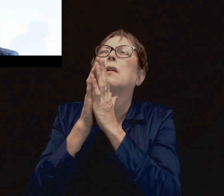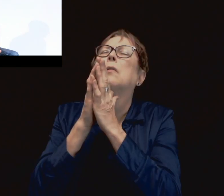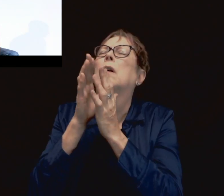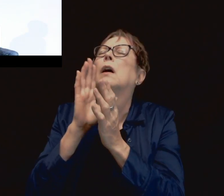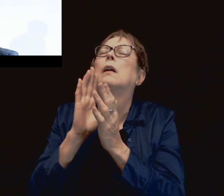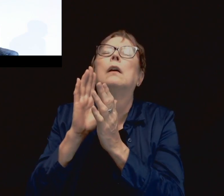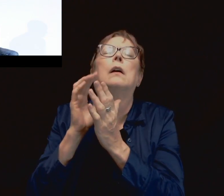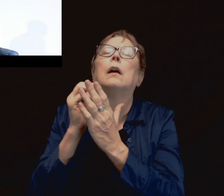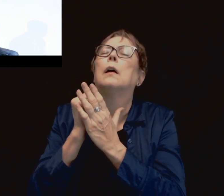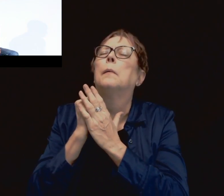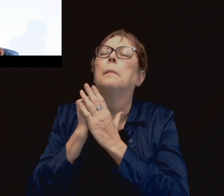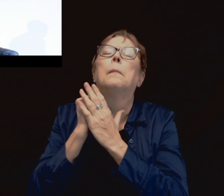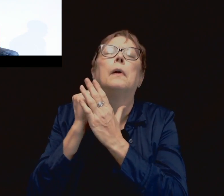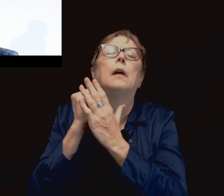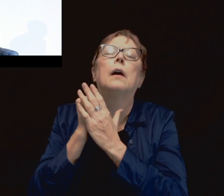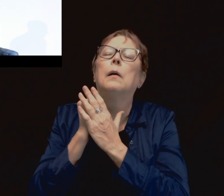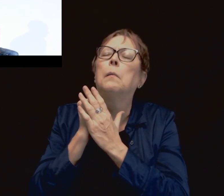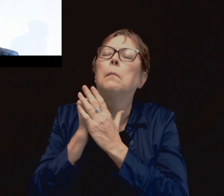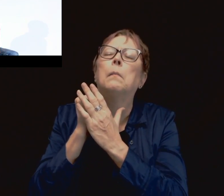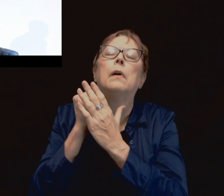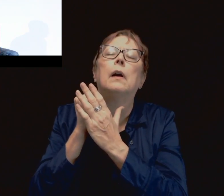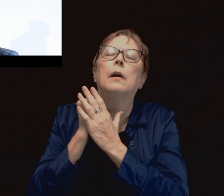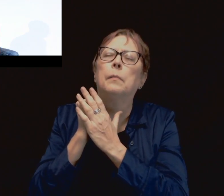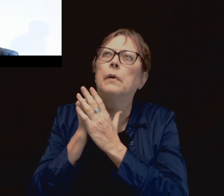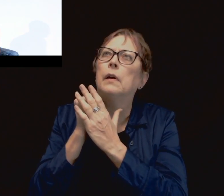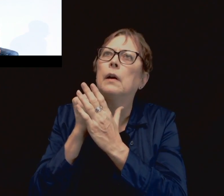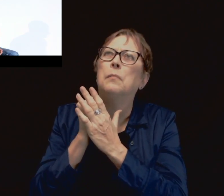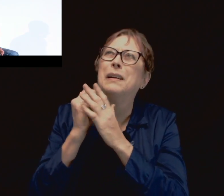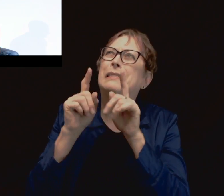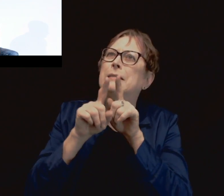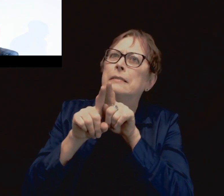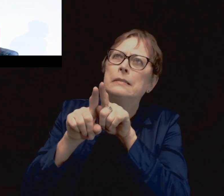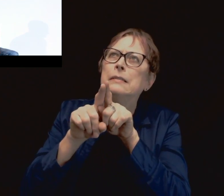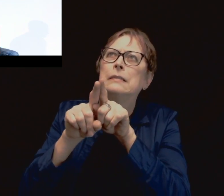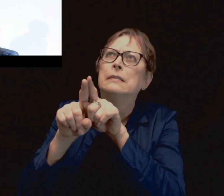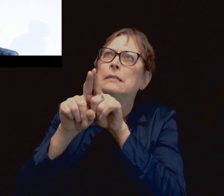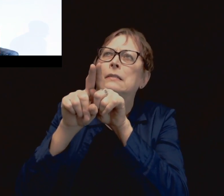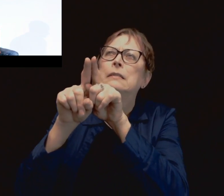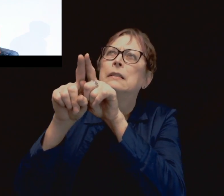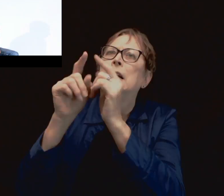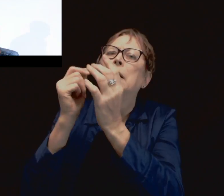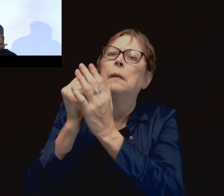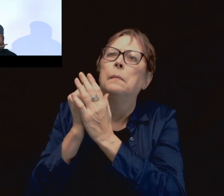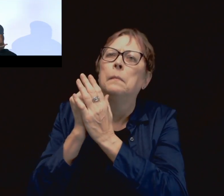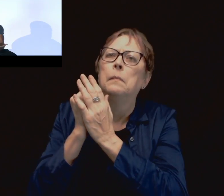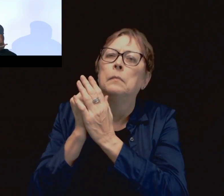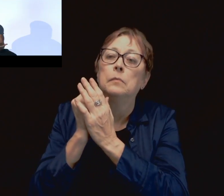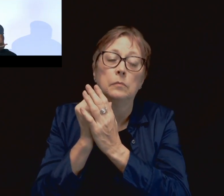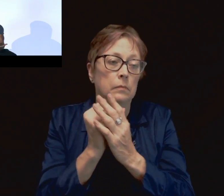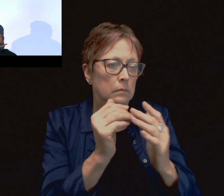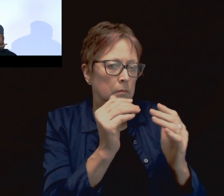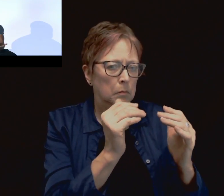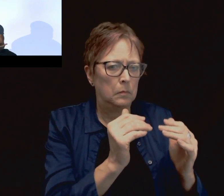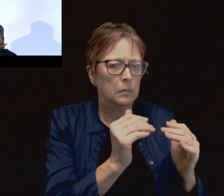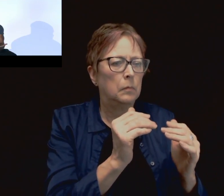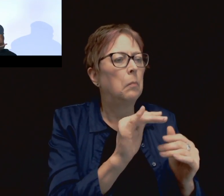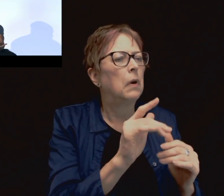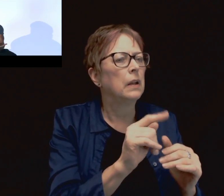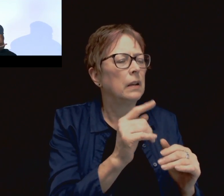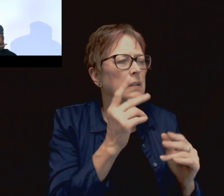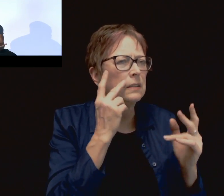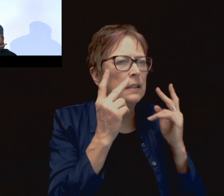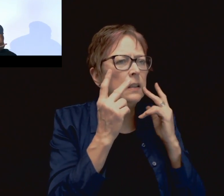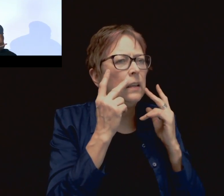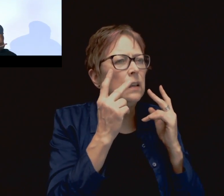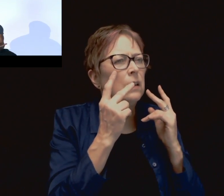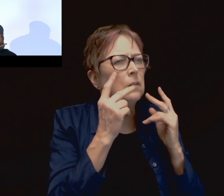saying, God, you gotta get me through this. I'm walking with you, I'm walking with you. But I was also seeing what